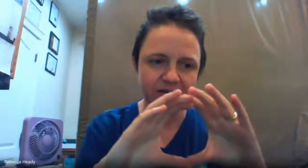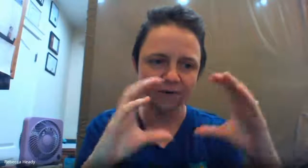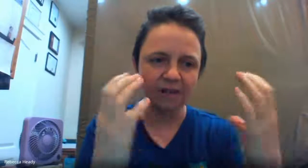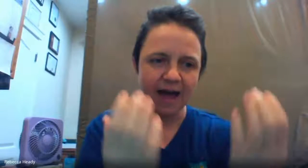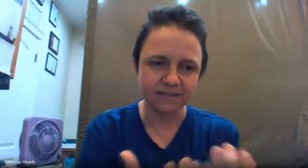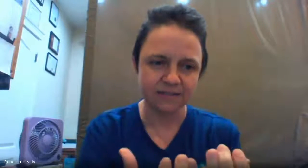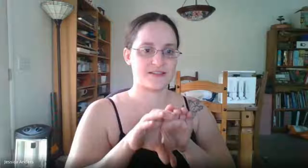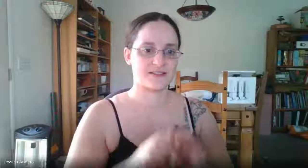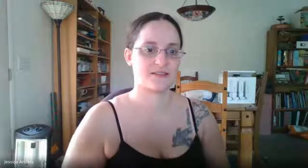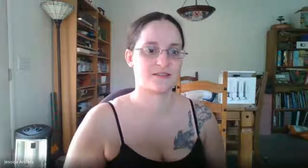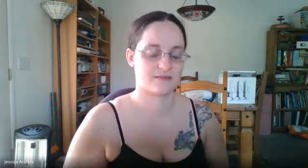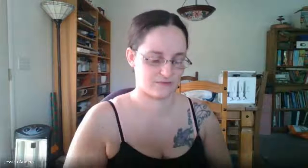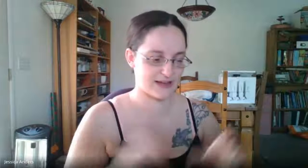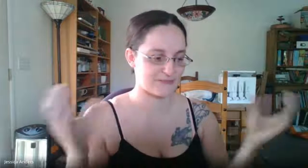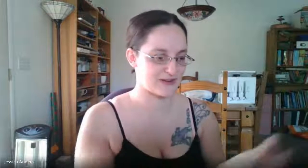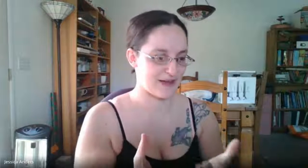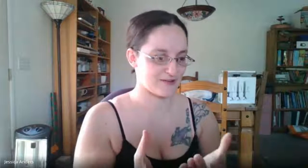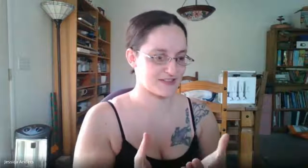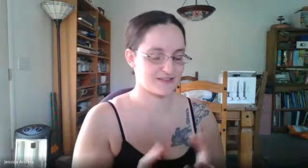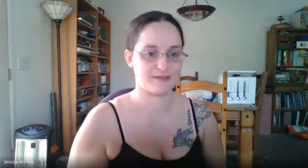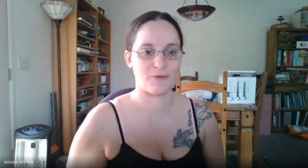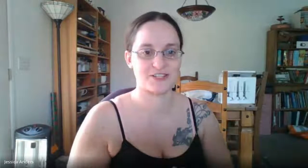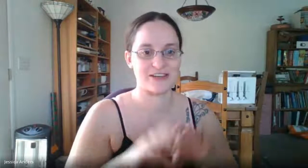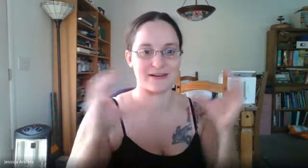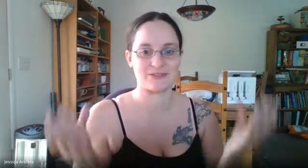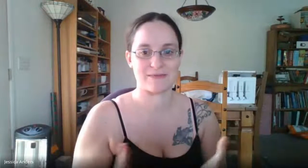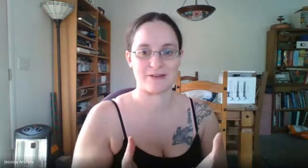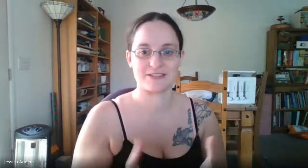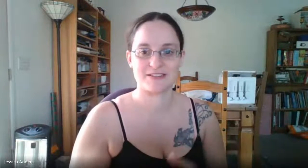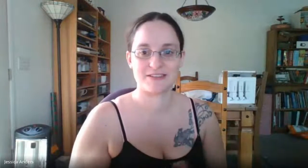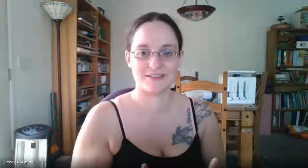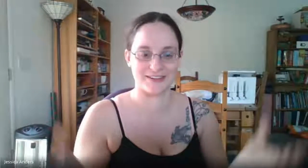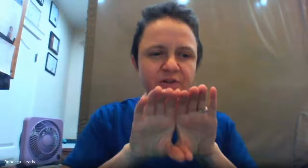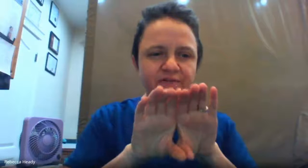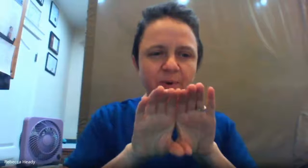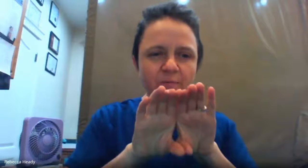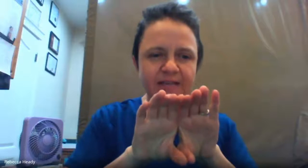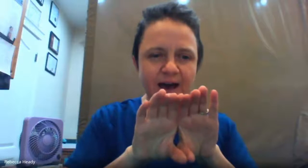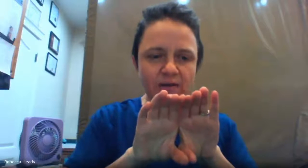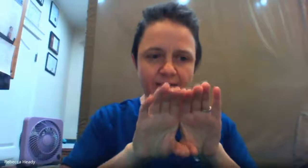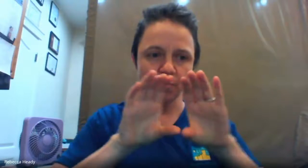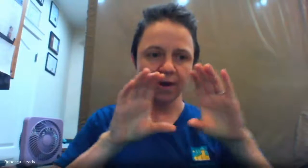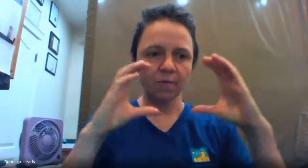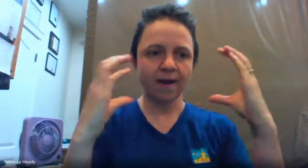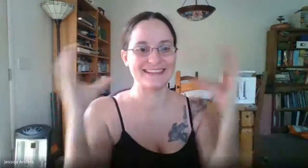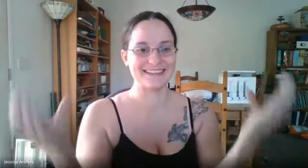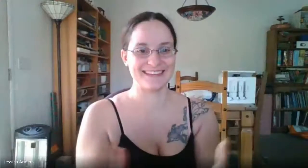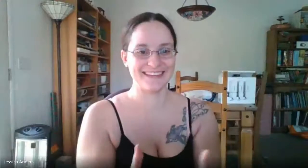class. Wait, I'm doing it backwards. I'm watching you and I'm doing it backwards. So put your palms out and then put them around and then put your pinkies